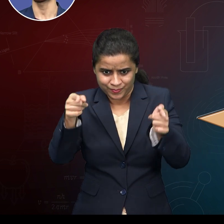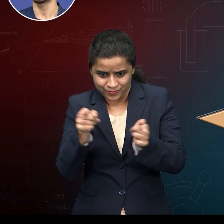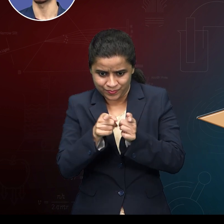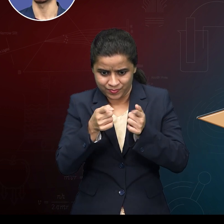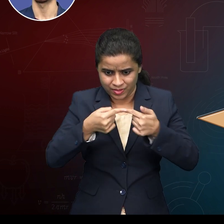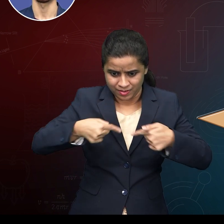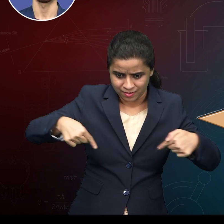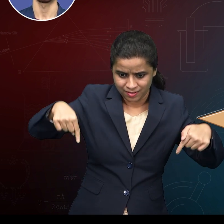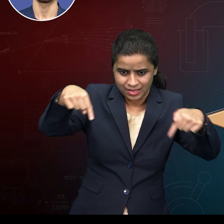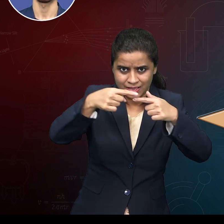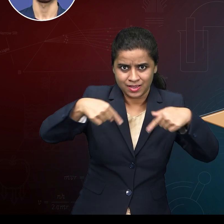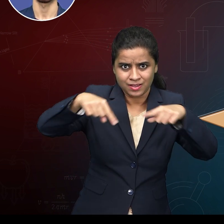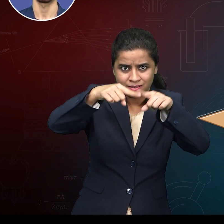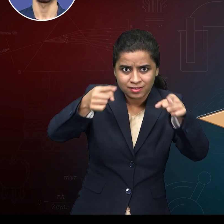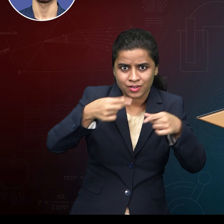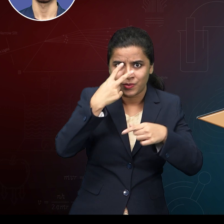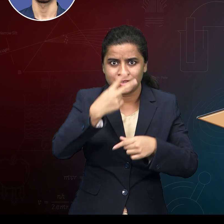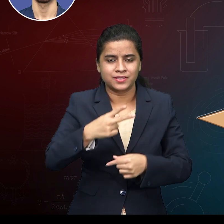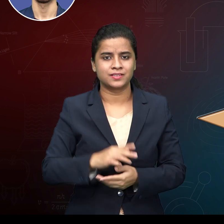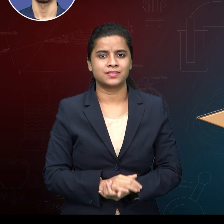concentric circles